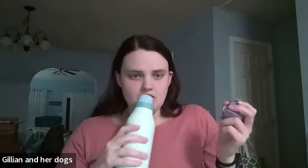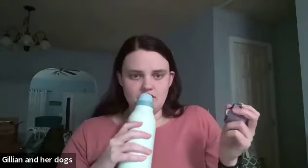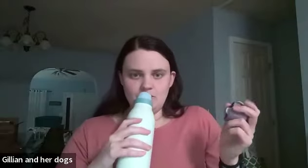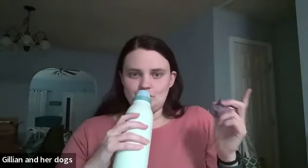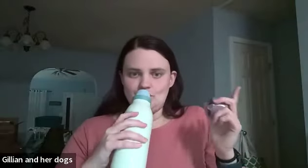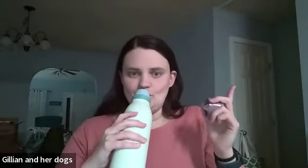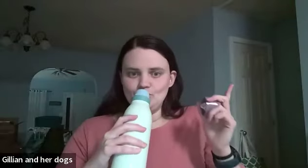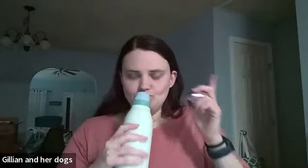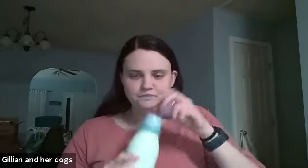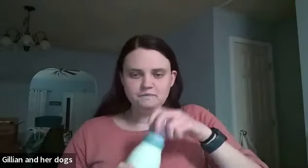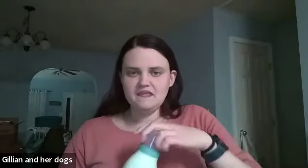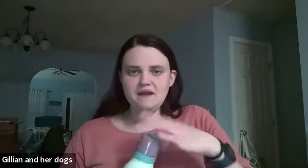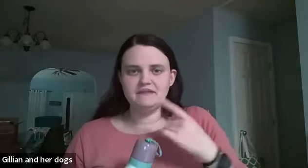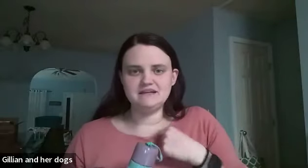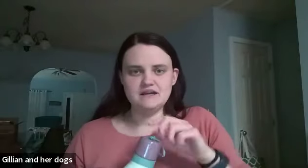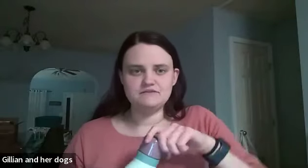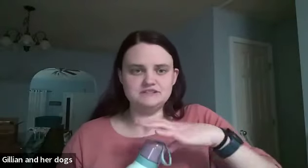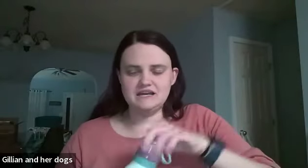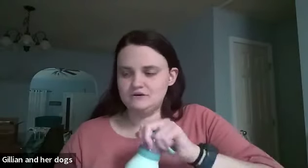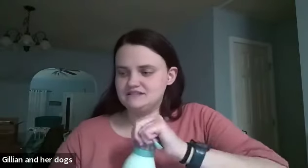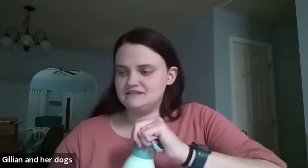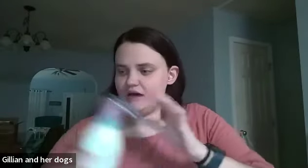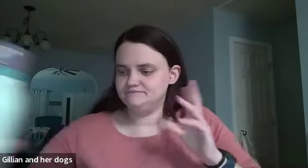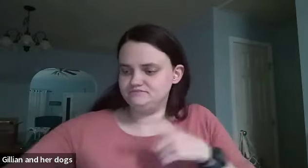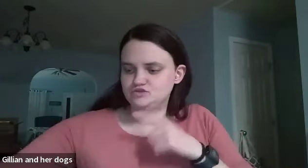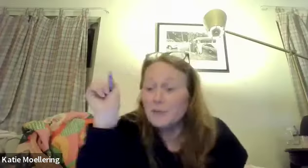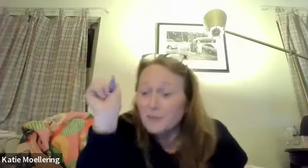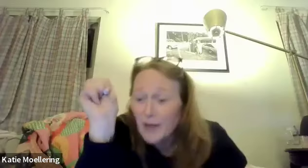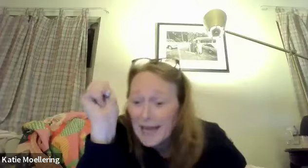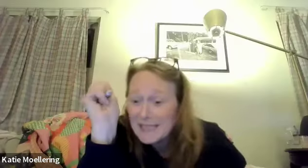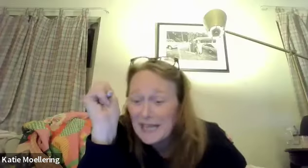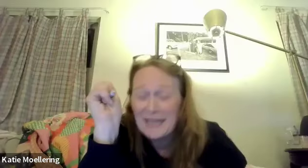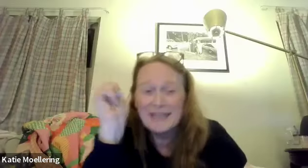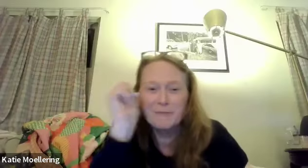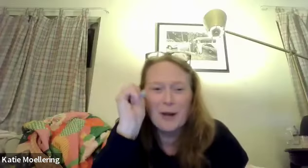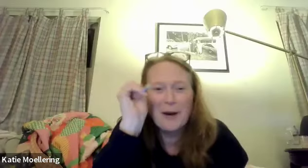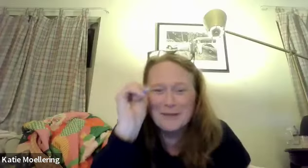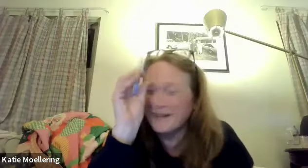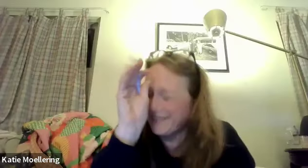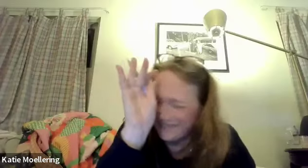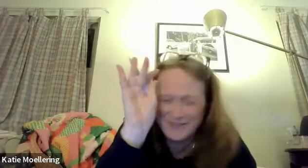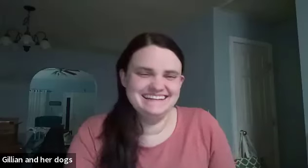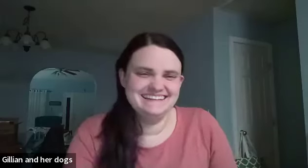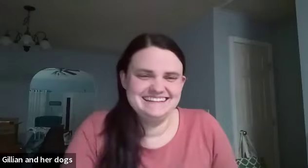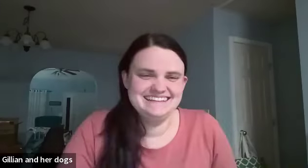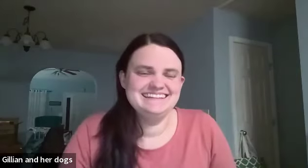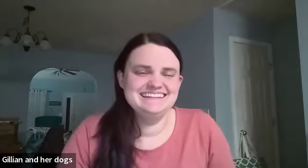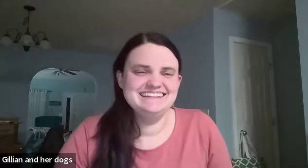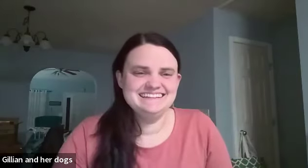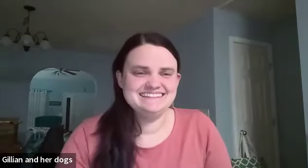okay. I'm like dying of thirst. I know it's that. Okay, the last thing, and then we'll go. Yes. Sorry, y'all. I meant